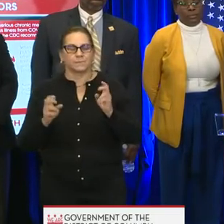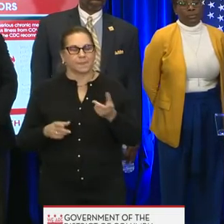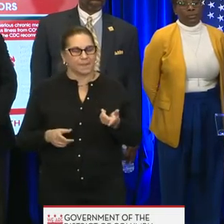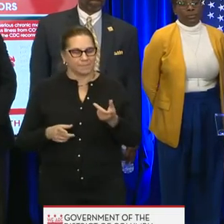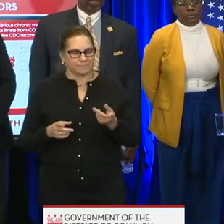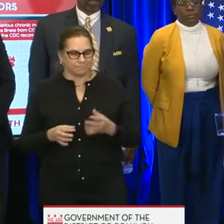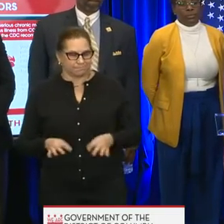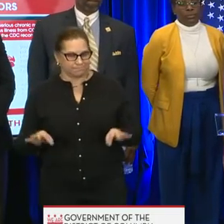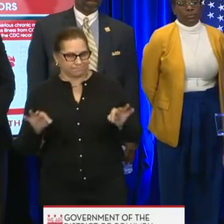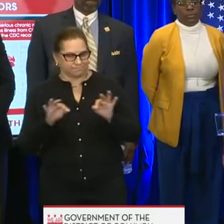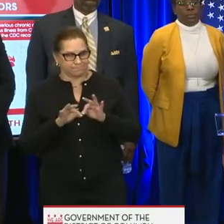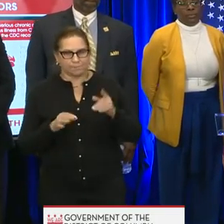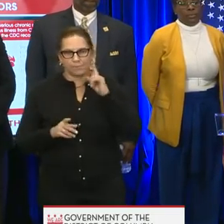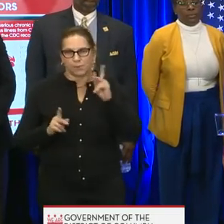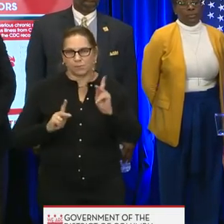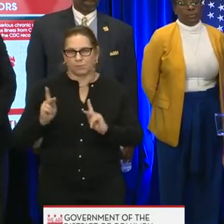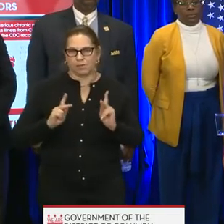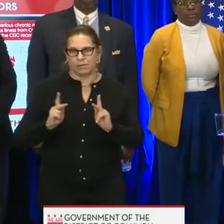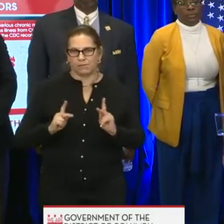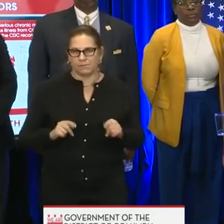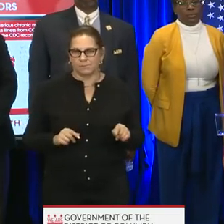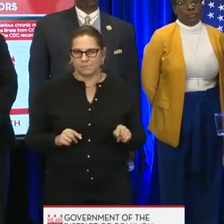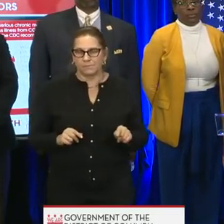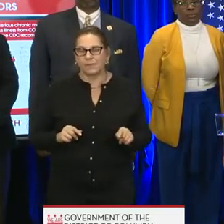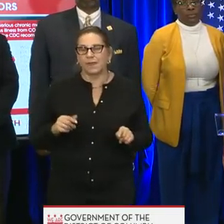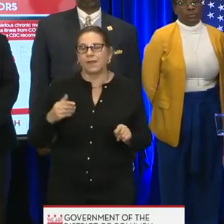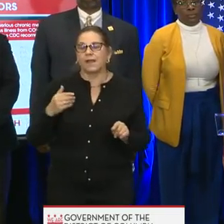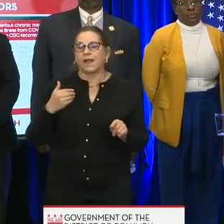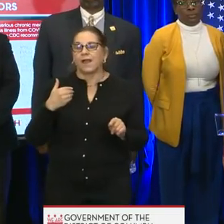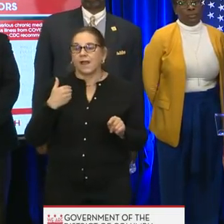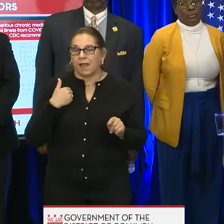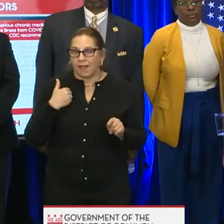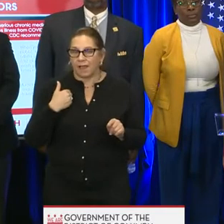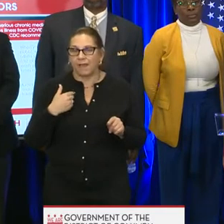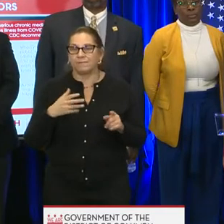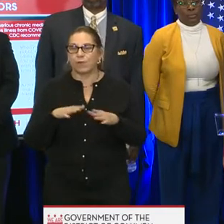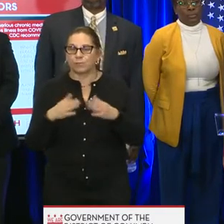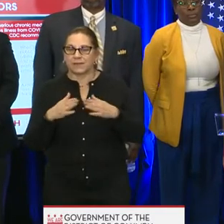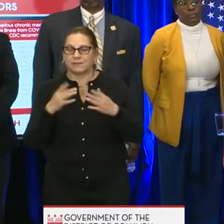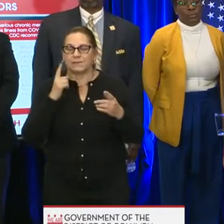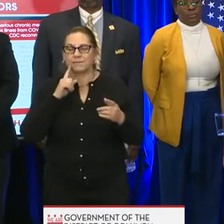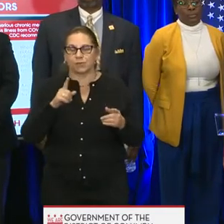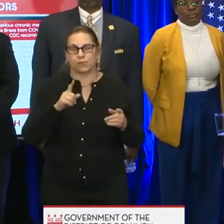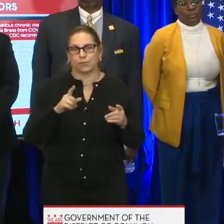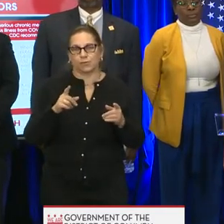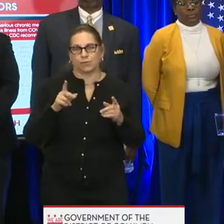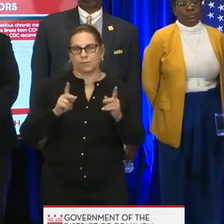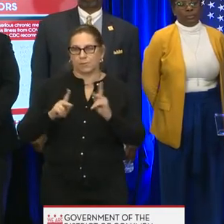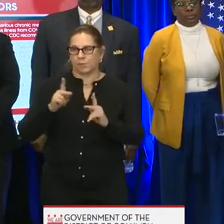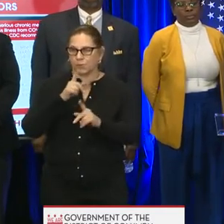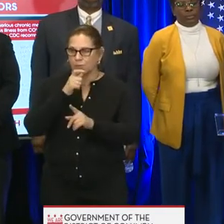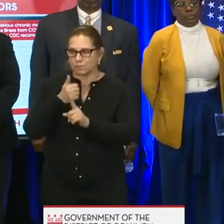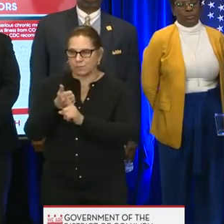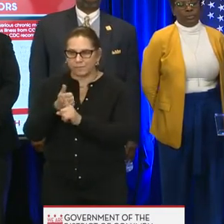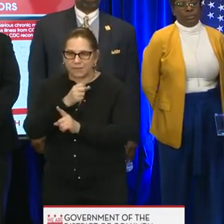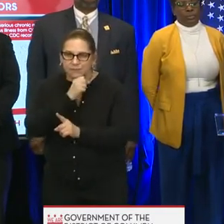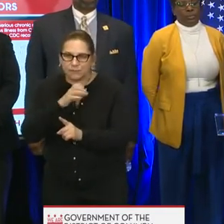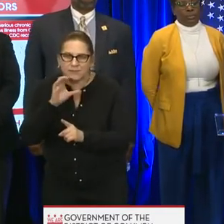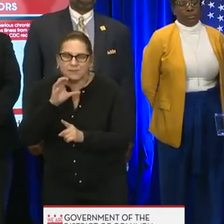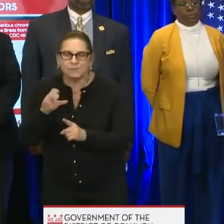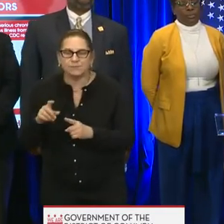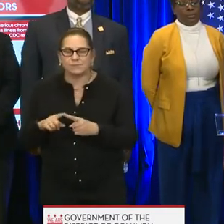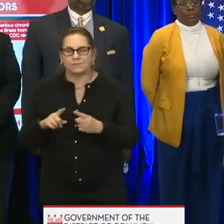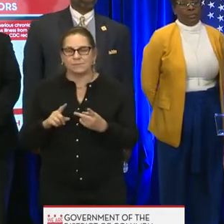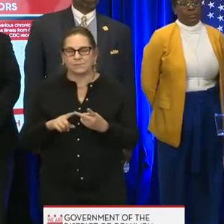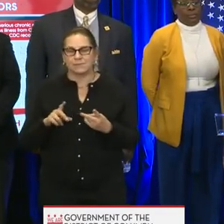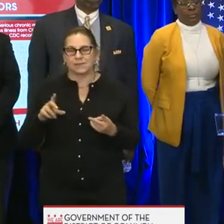for students as well as for seniors across the district during this public health emergency. DPR recreation centers